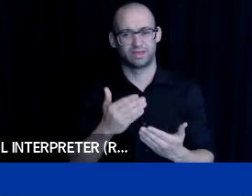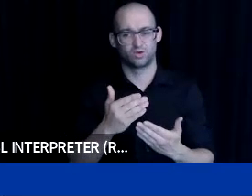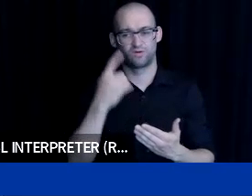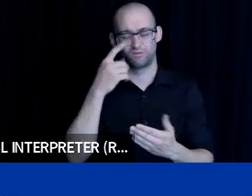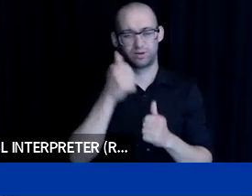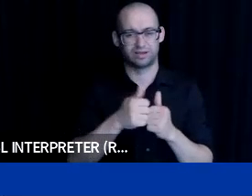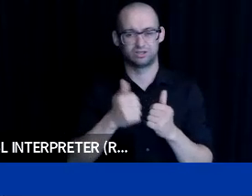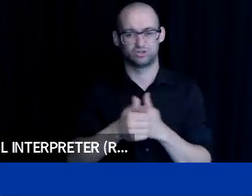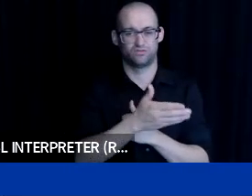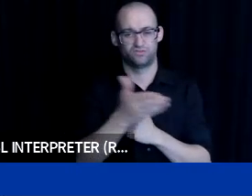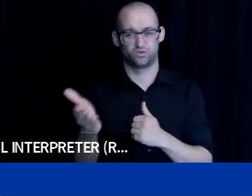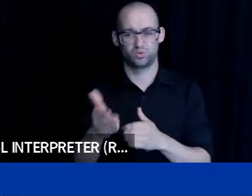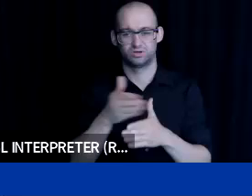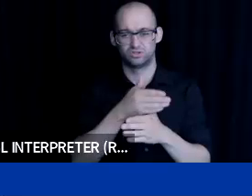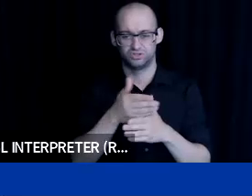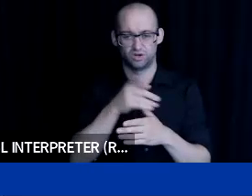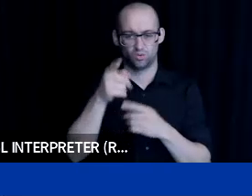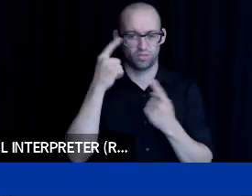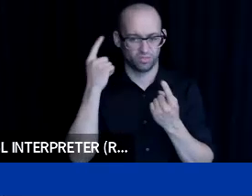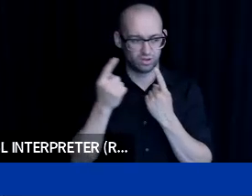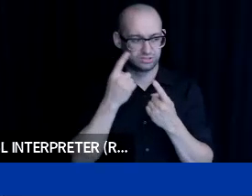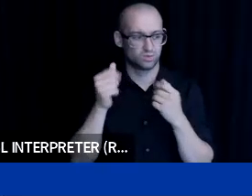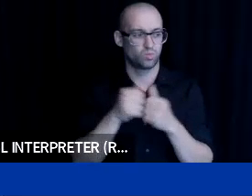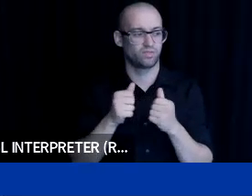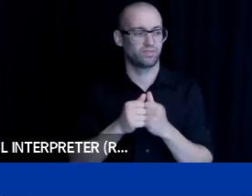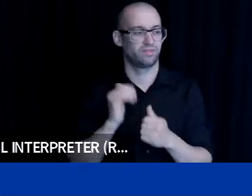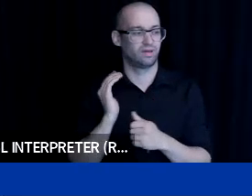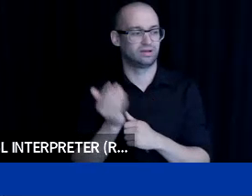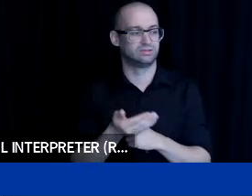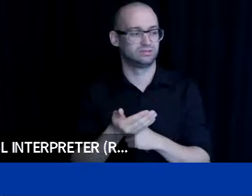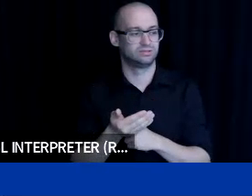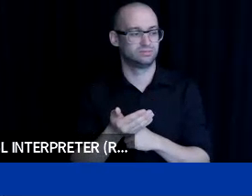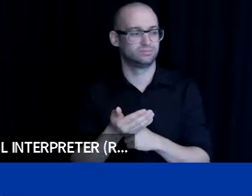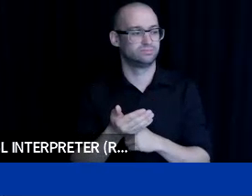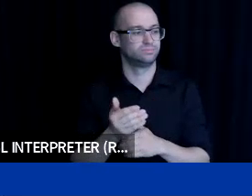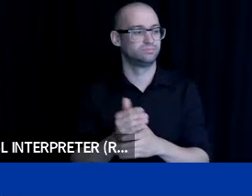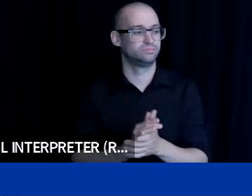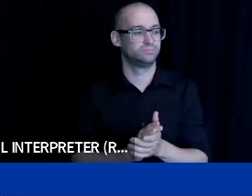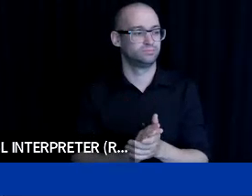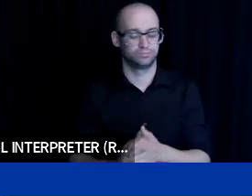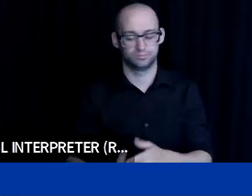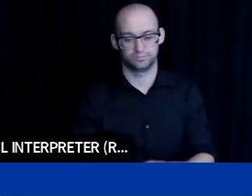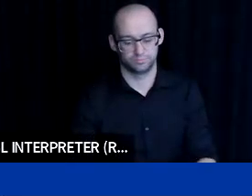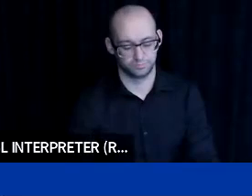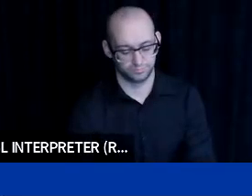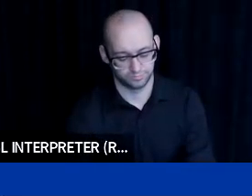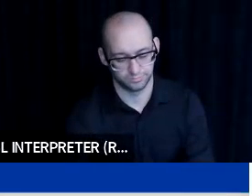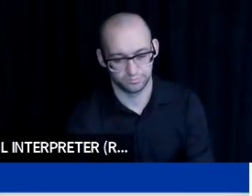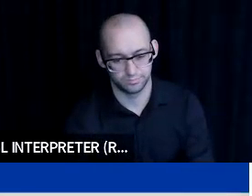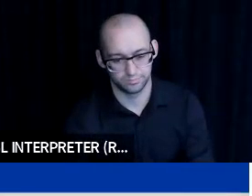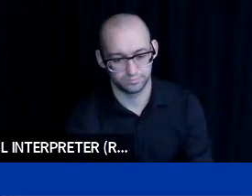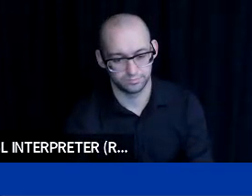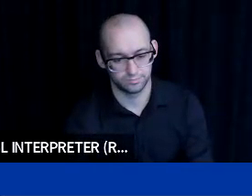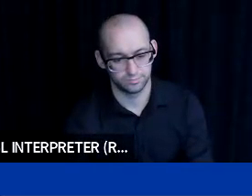moment to share your thoughts with us. I want to encourage the conversation to keep going in the